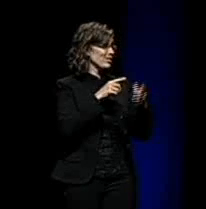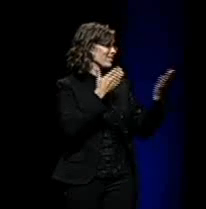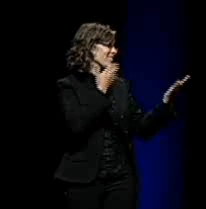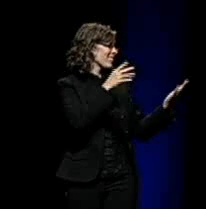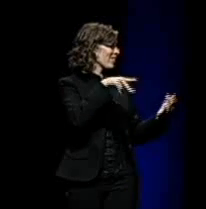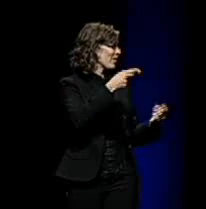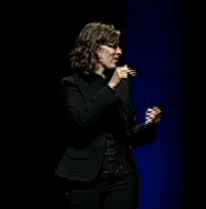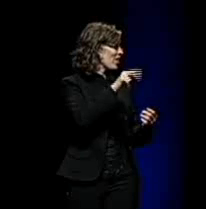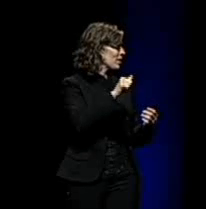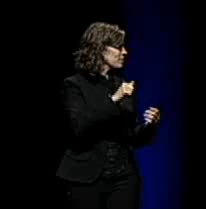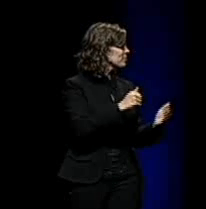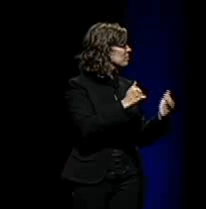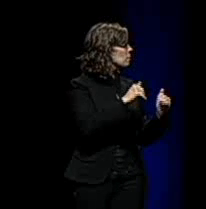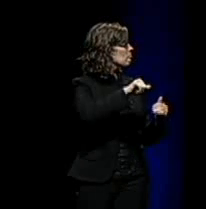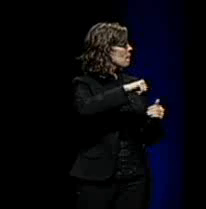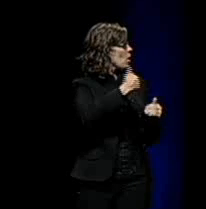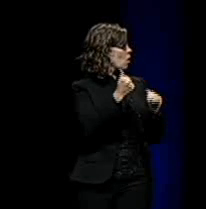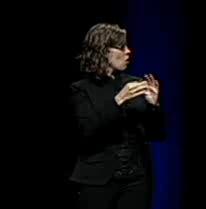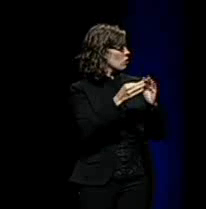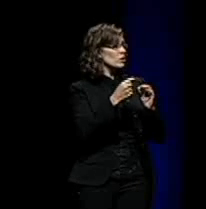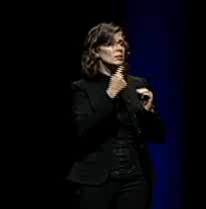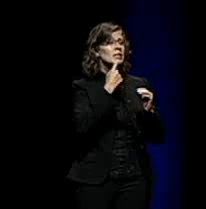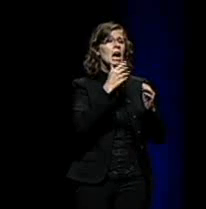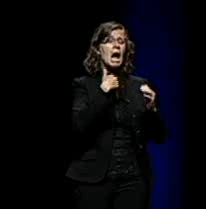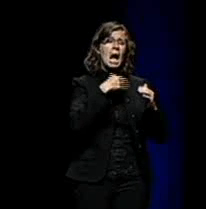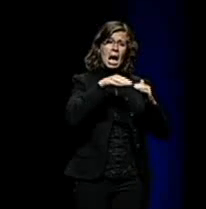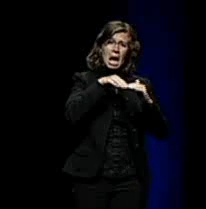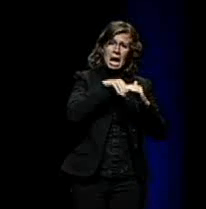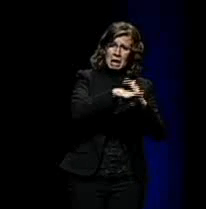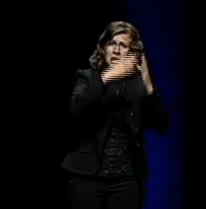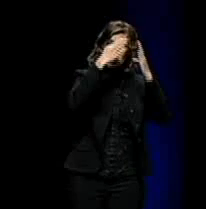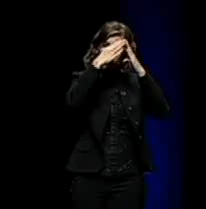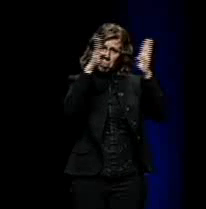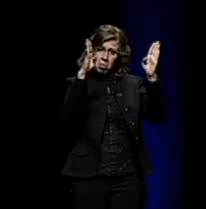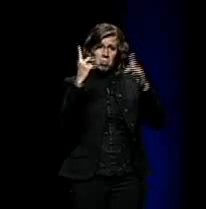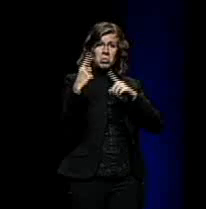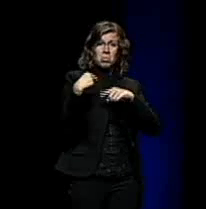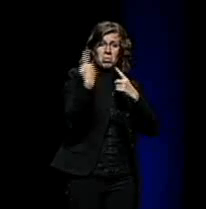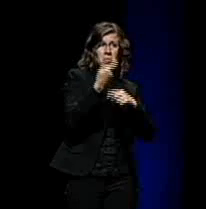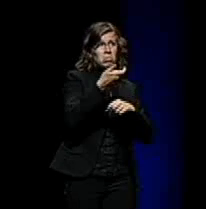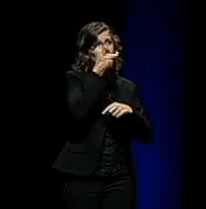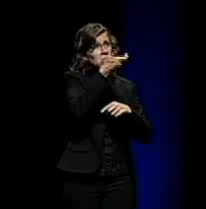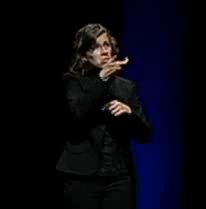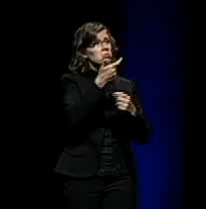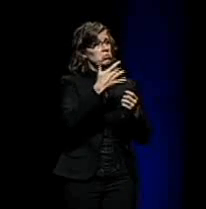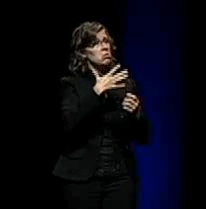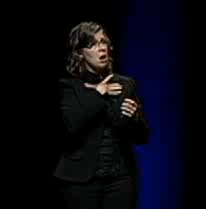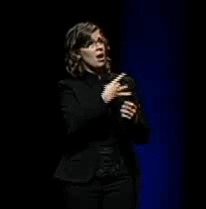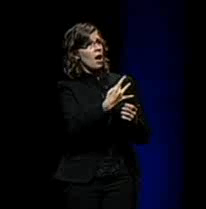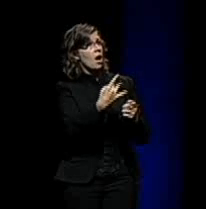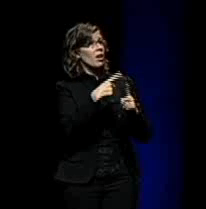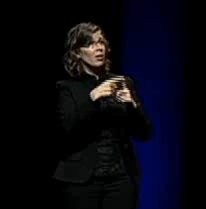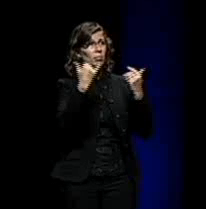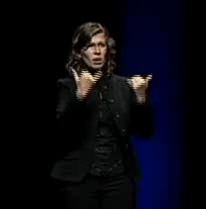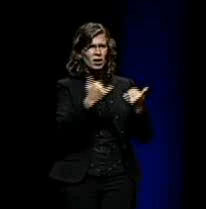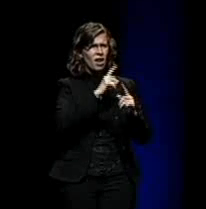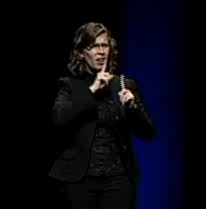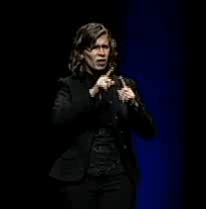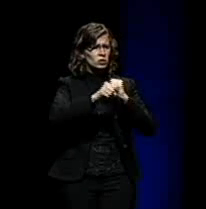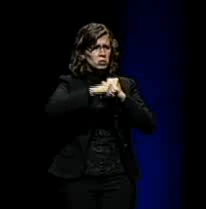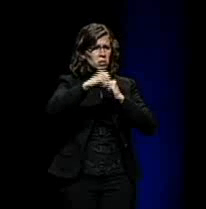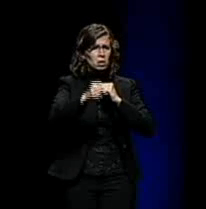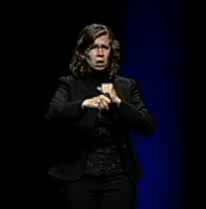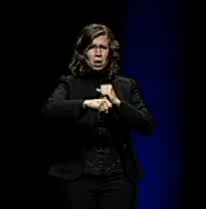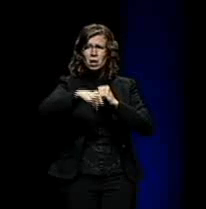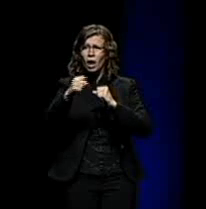I came in with an open mind, and I like most of the content. However, these lengthy answers feel like we're being stonewalled to not